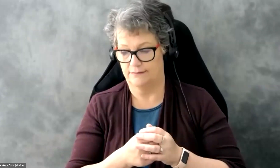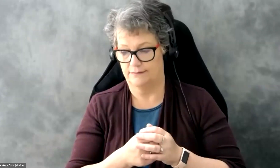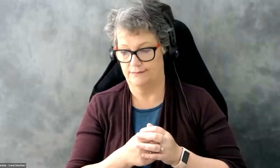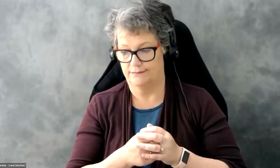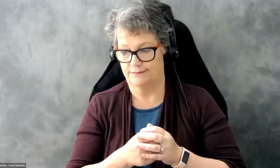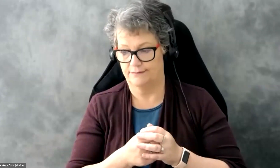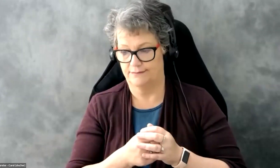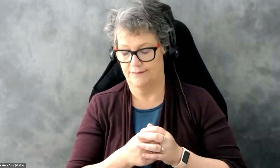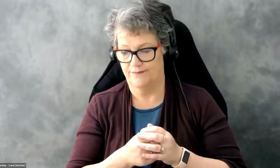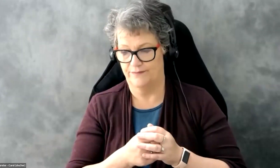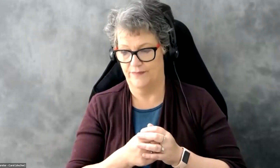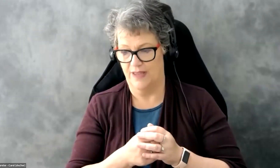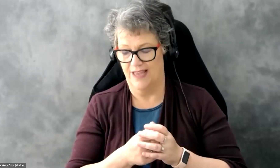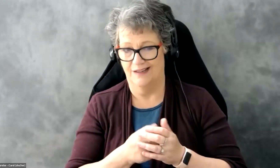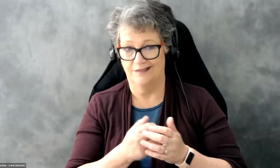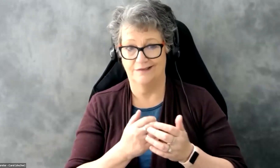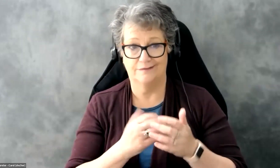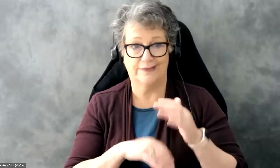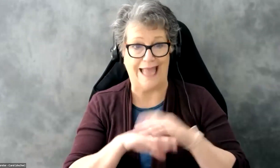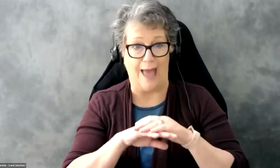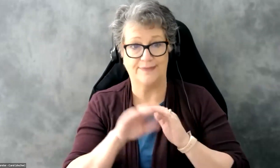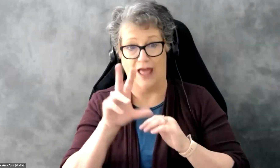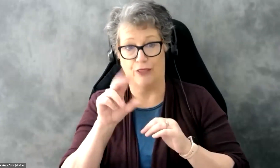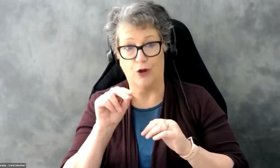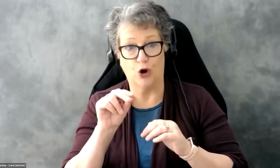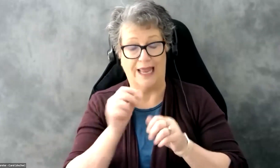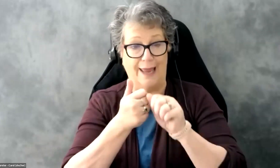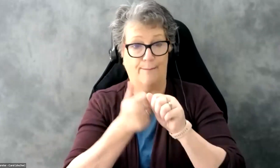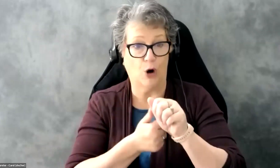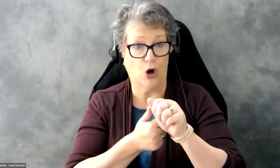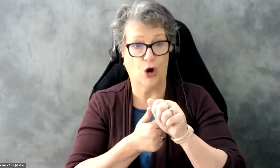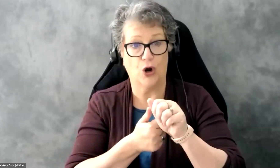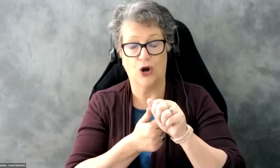held capped at having 30 people per